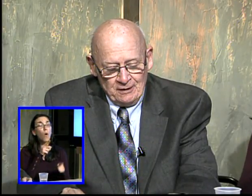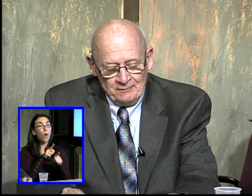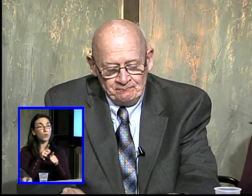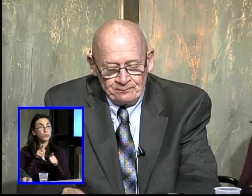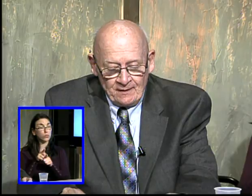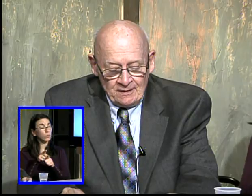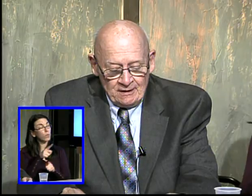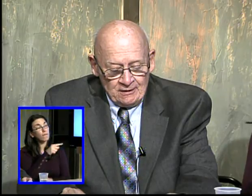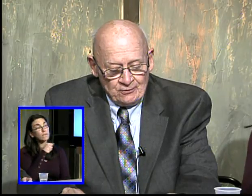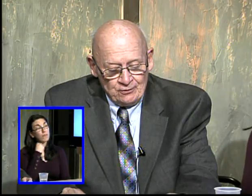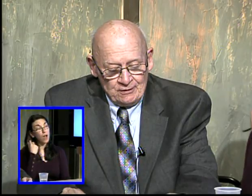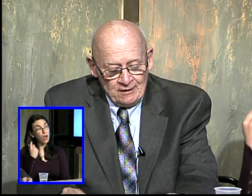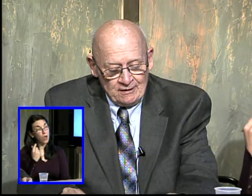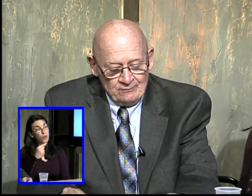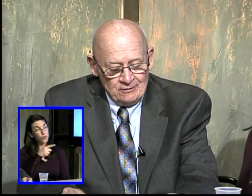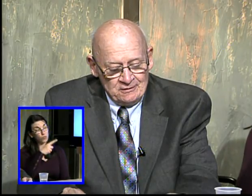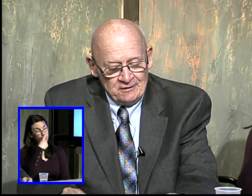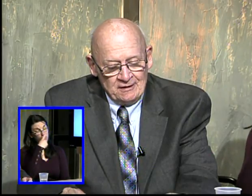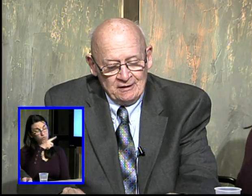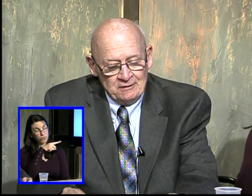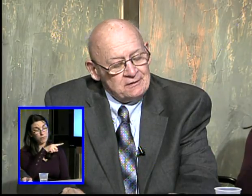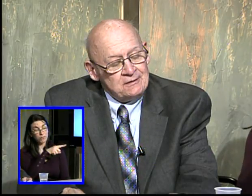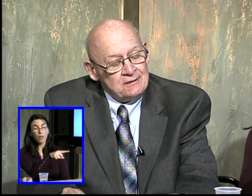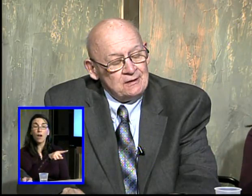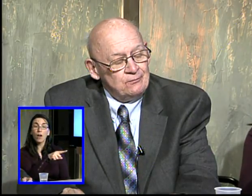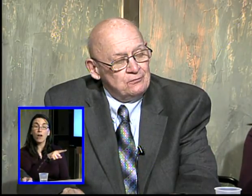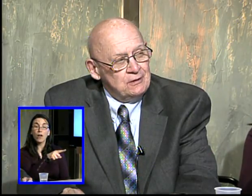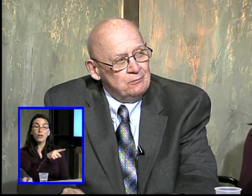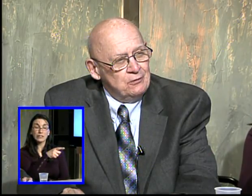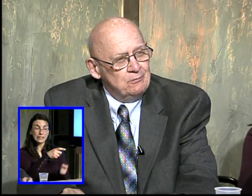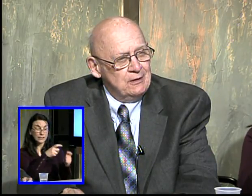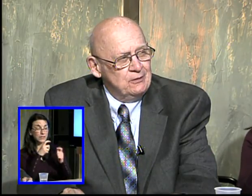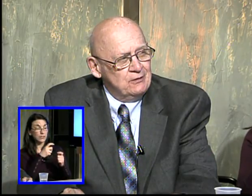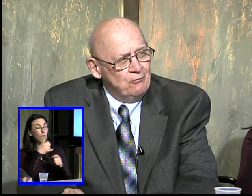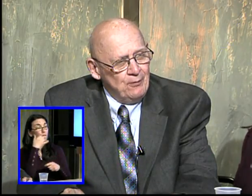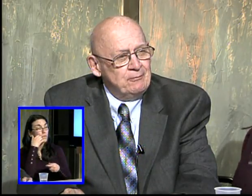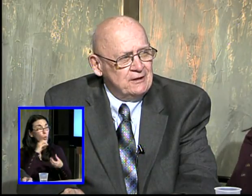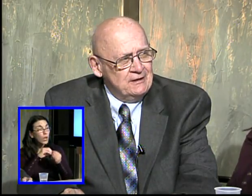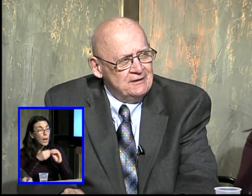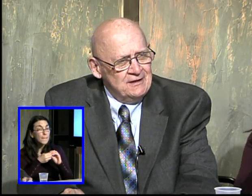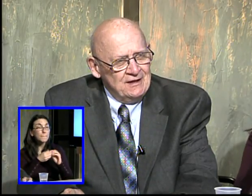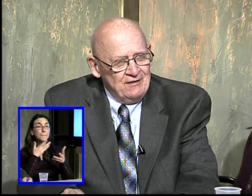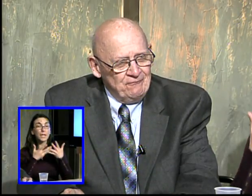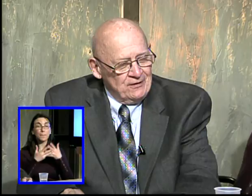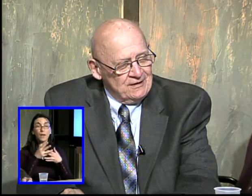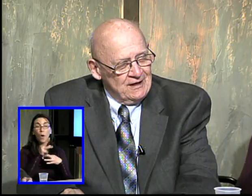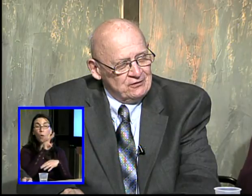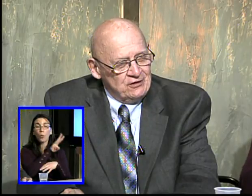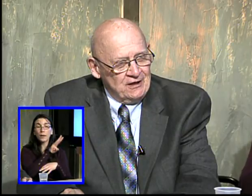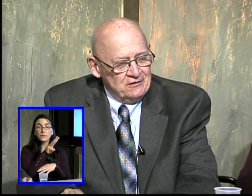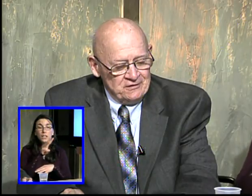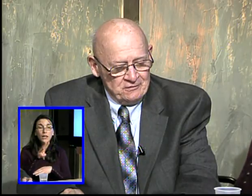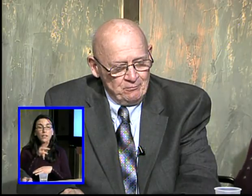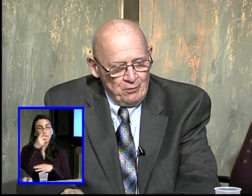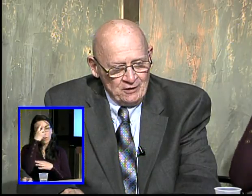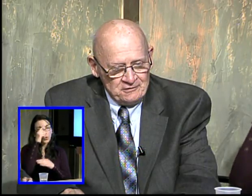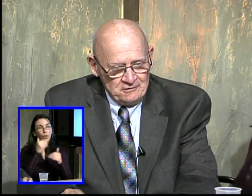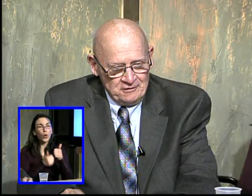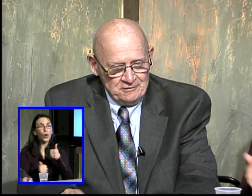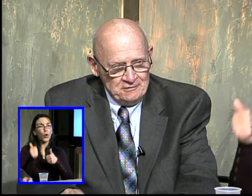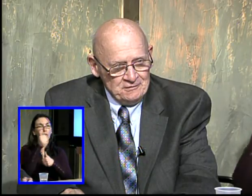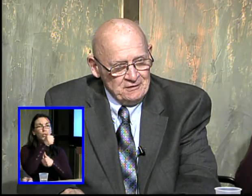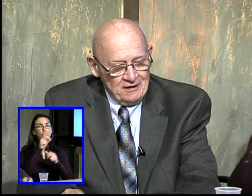if he could give us a telephone number and maybe a website for the Archdiocese